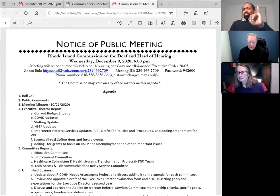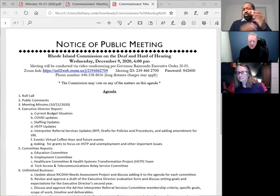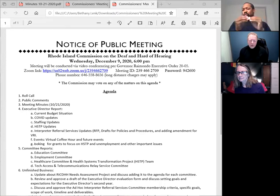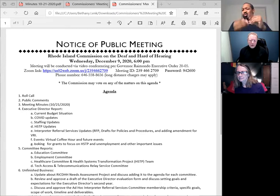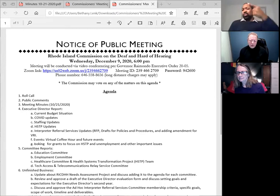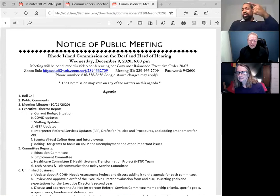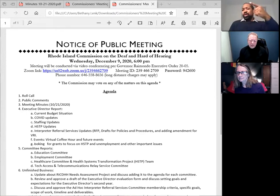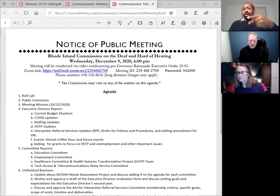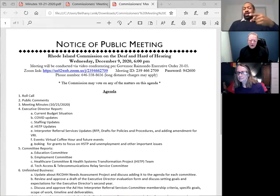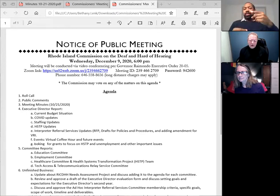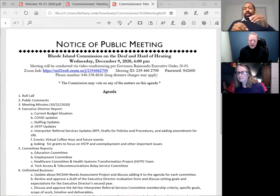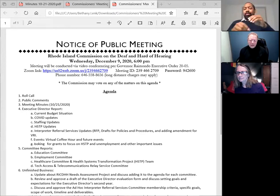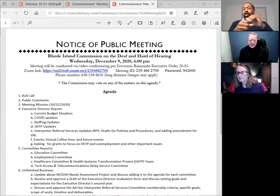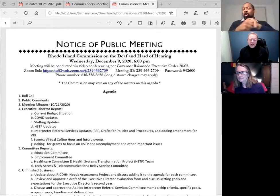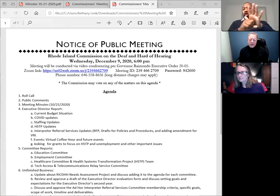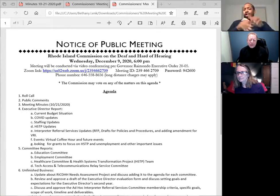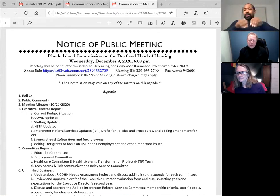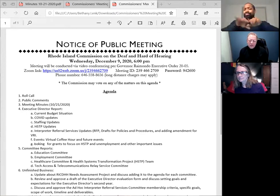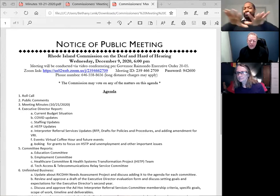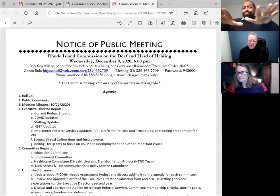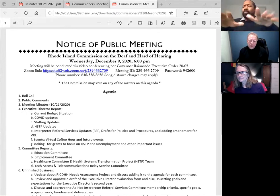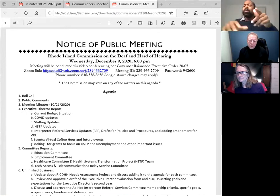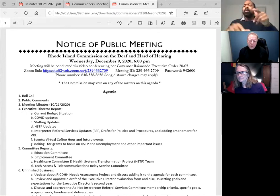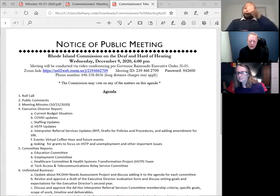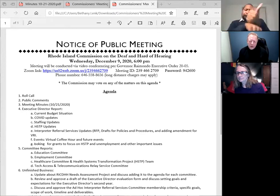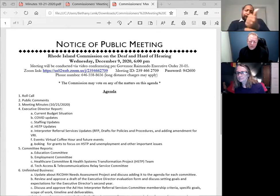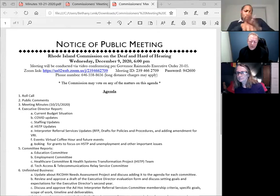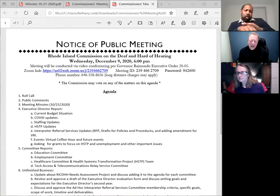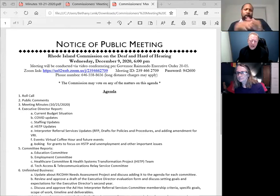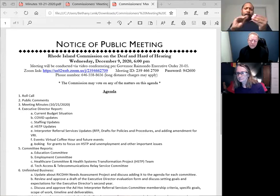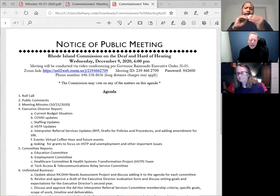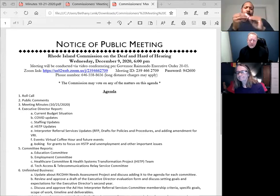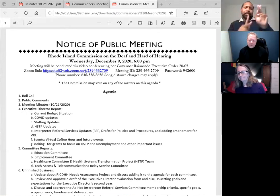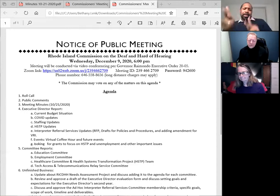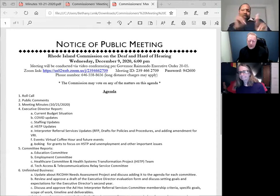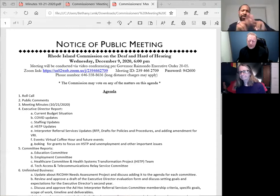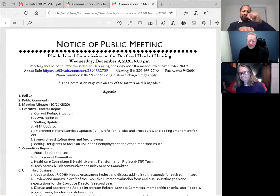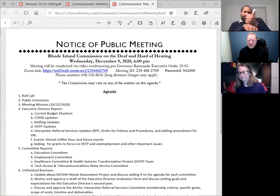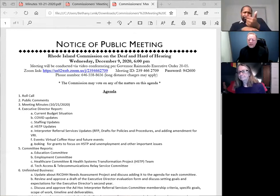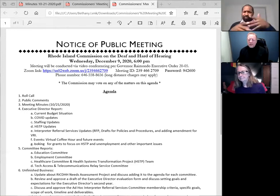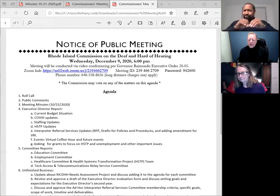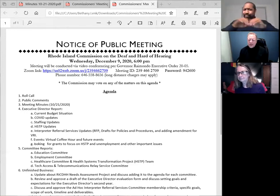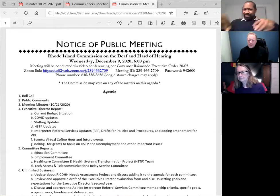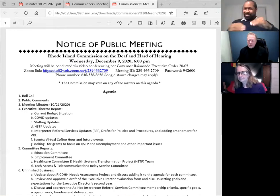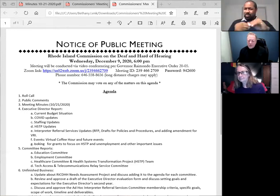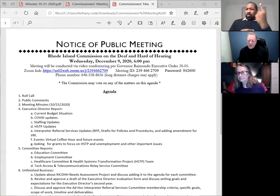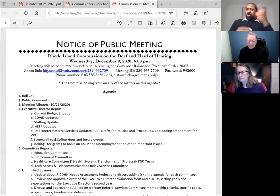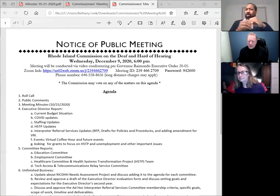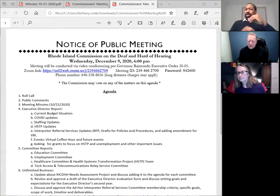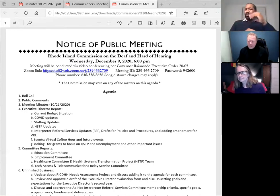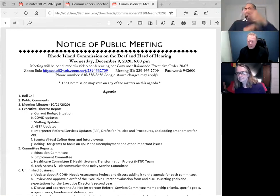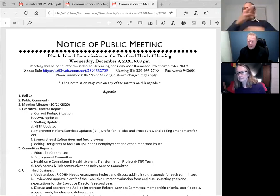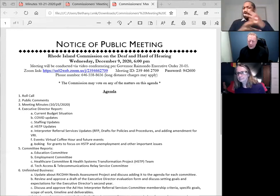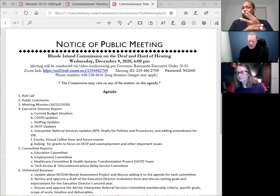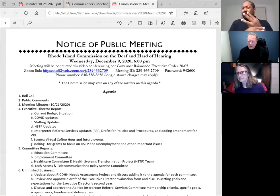lockdown. And we start to notice that, Rhode Island's now came in #1 in terms of the high positive spread and spike. That's what the numbers going